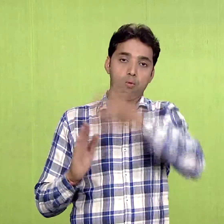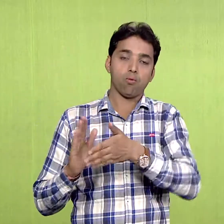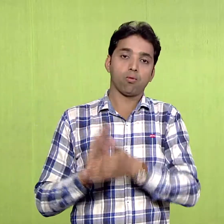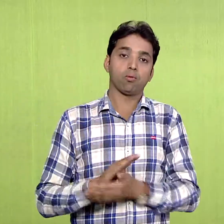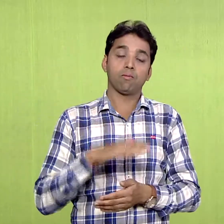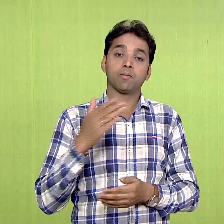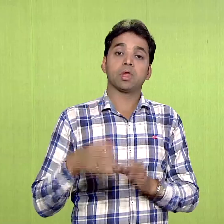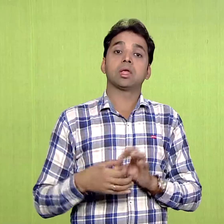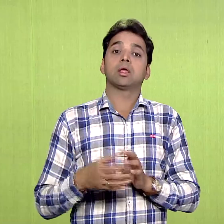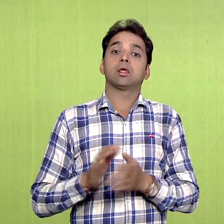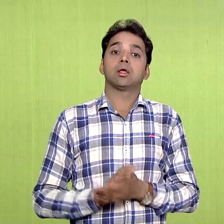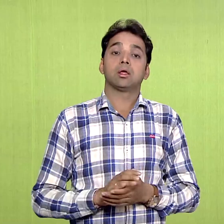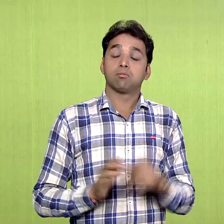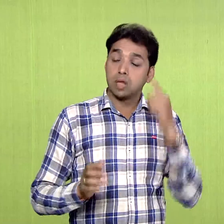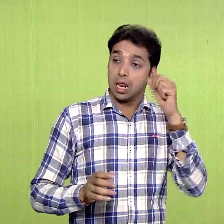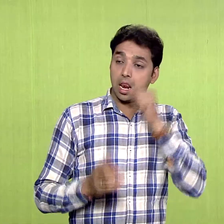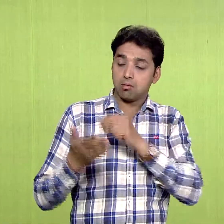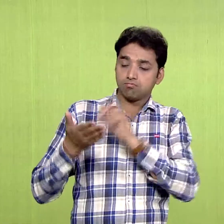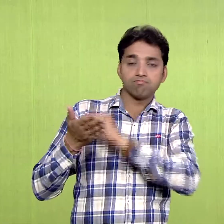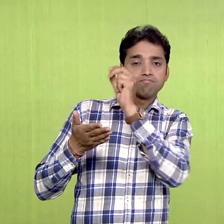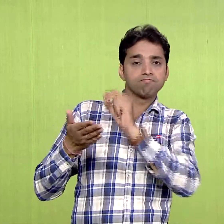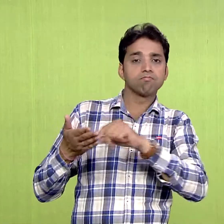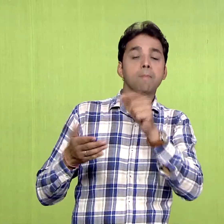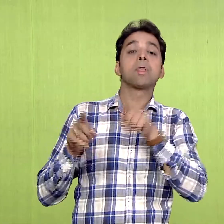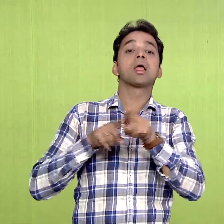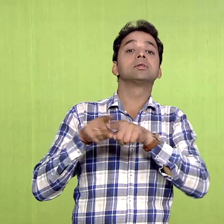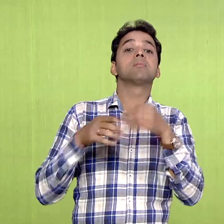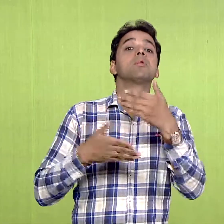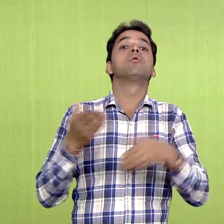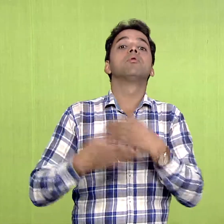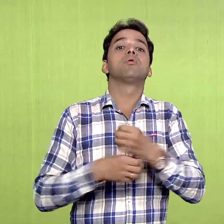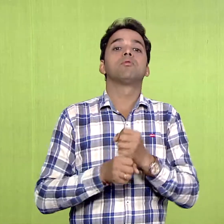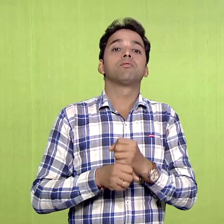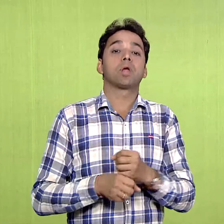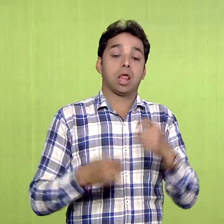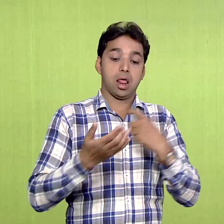is a remarkable example of rock cut architecture.